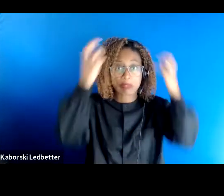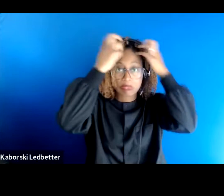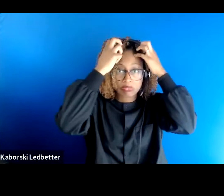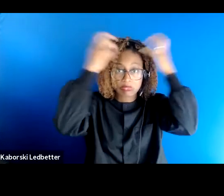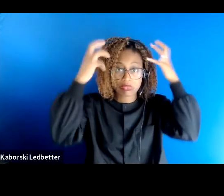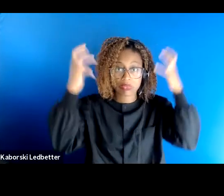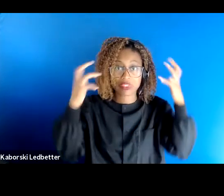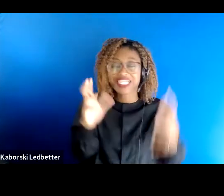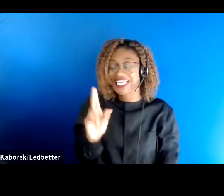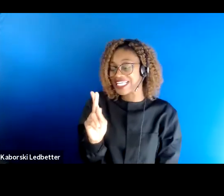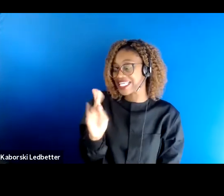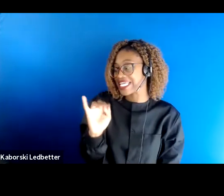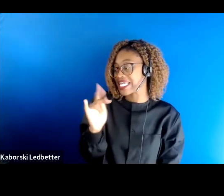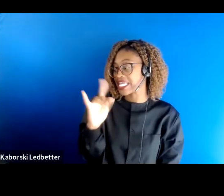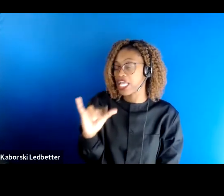very kinky coily.